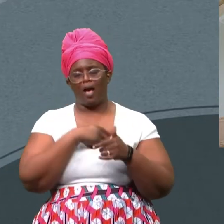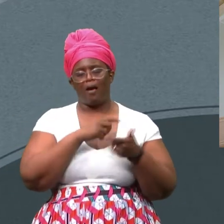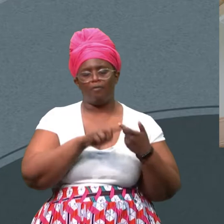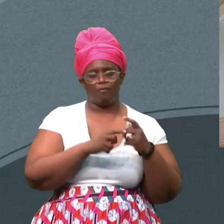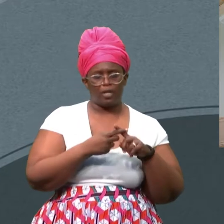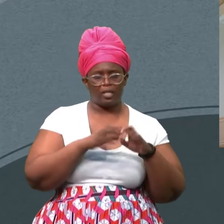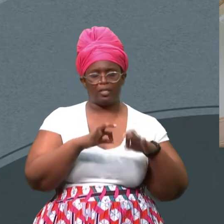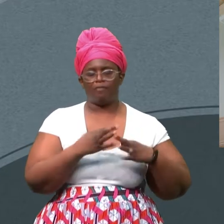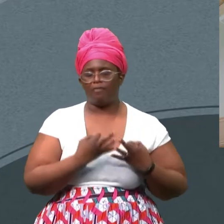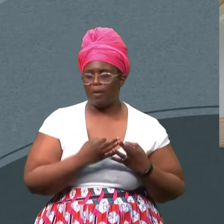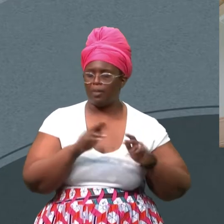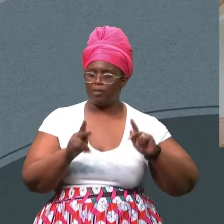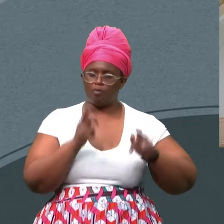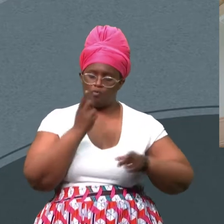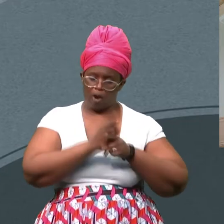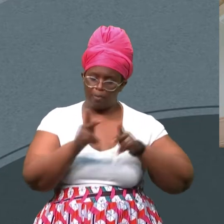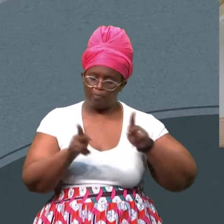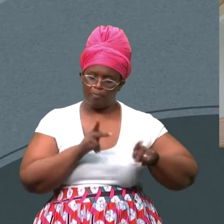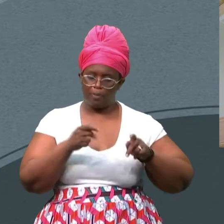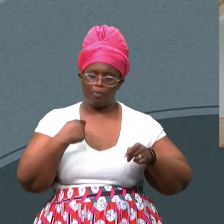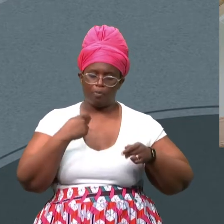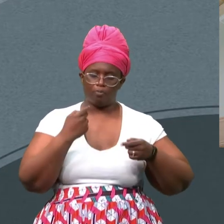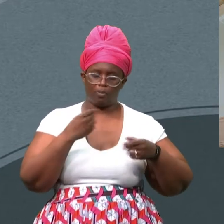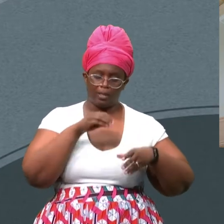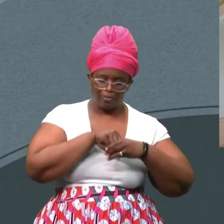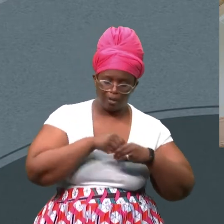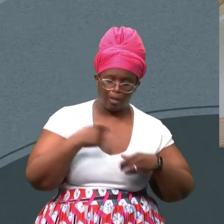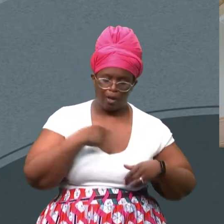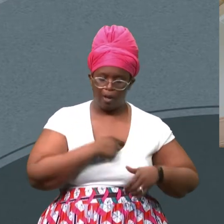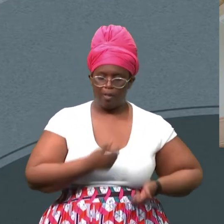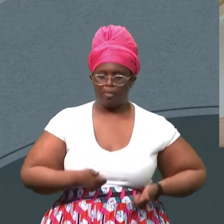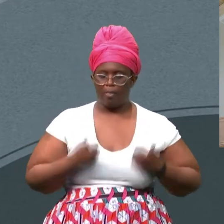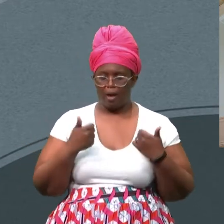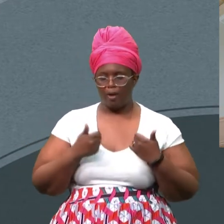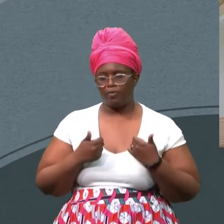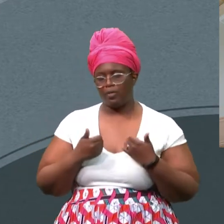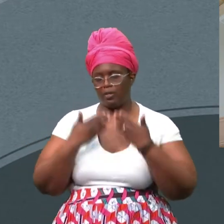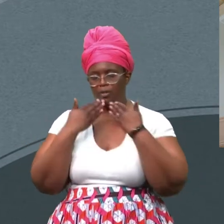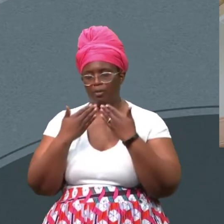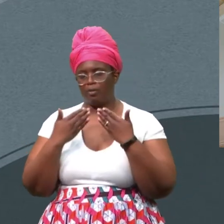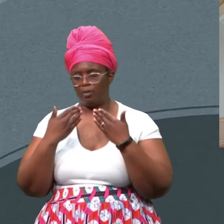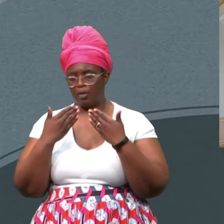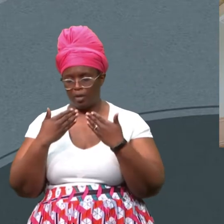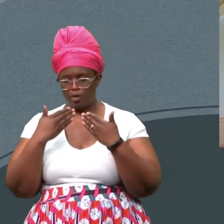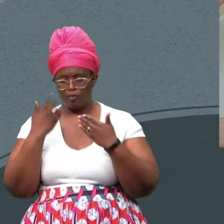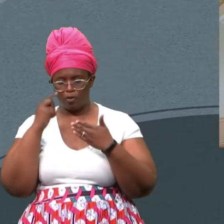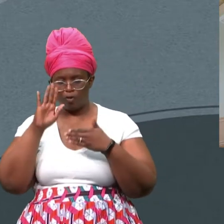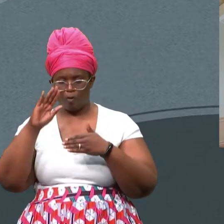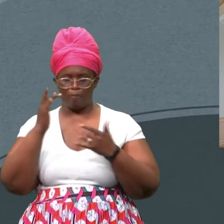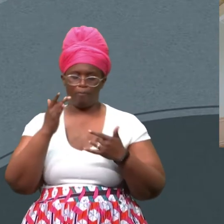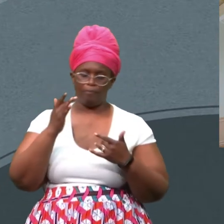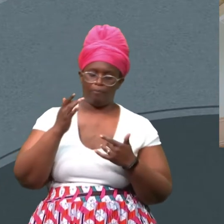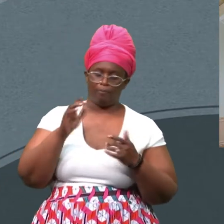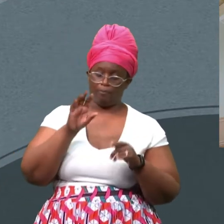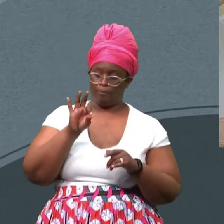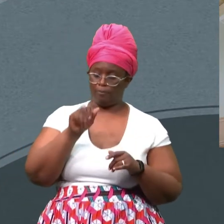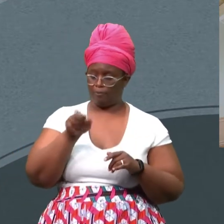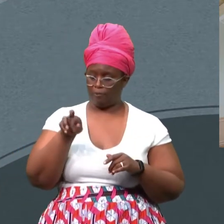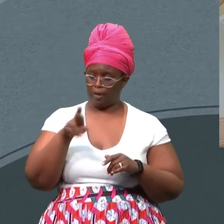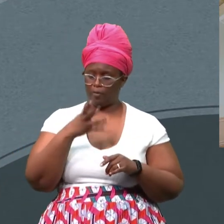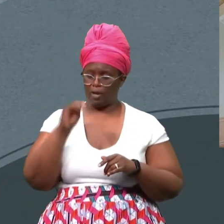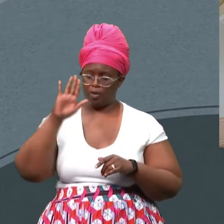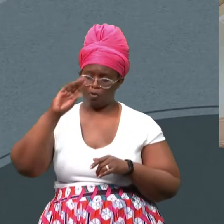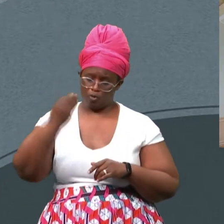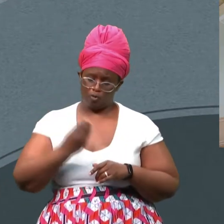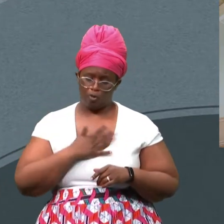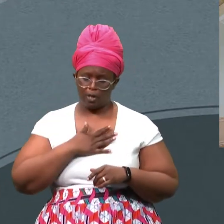God, thank you for it as we give you grateful praise and appreciation for your favor and your grace. So, God, we believe great things